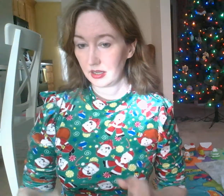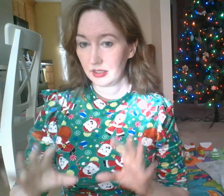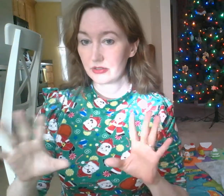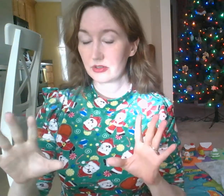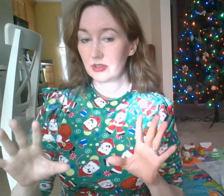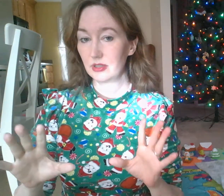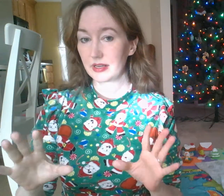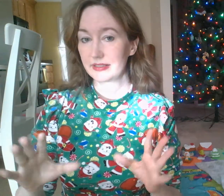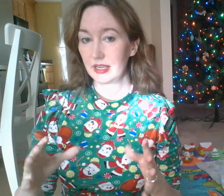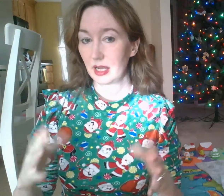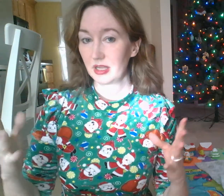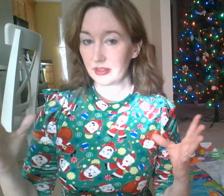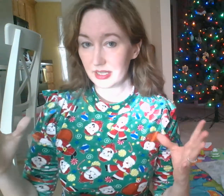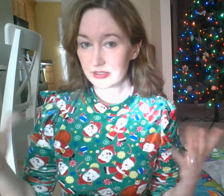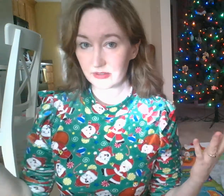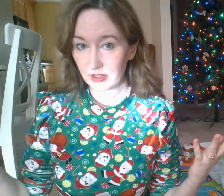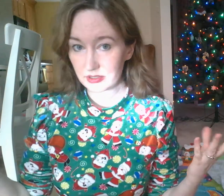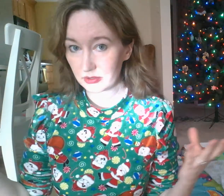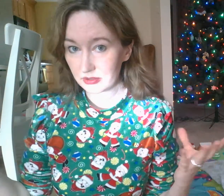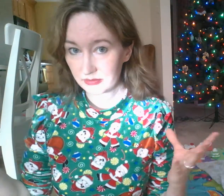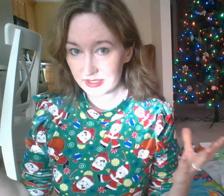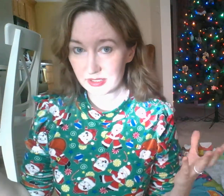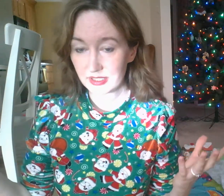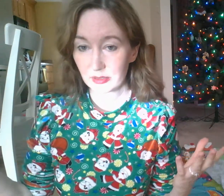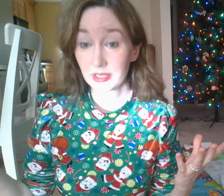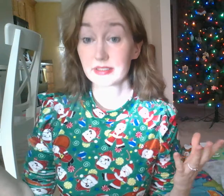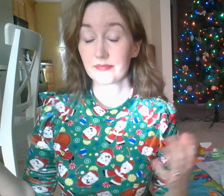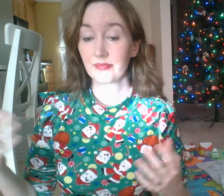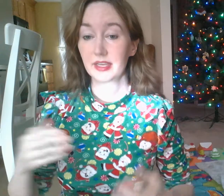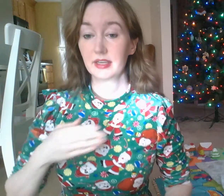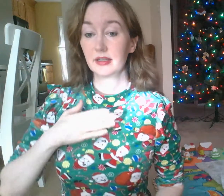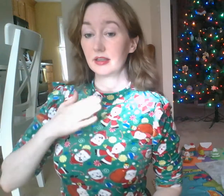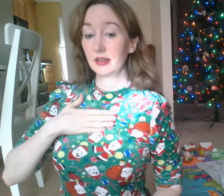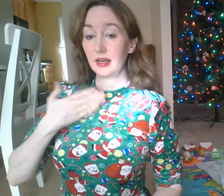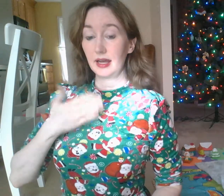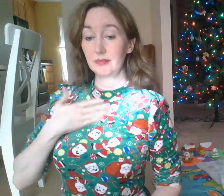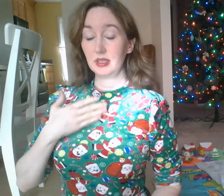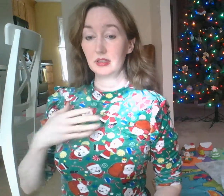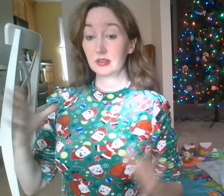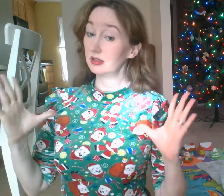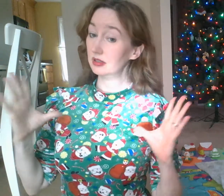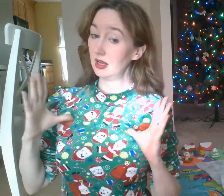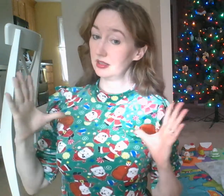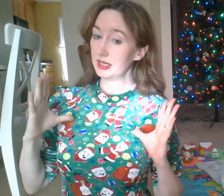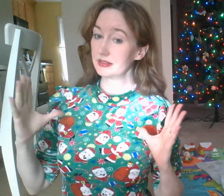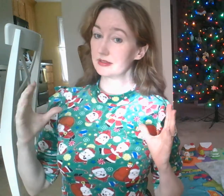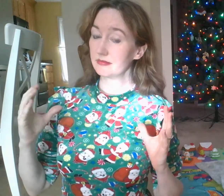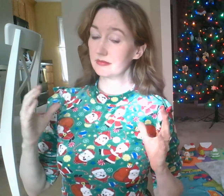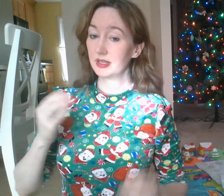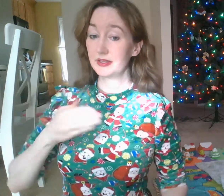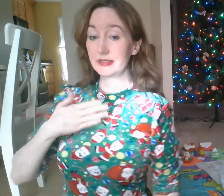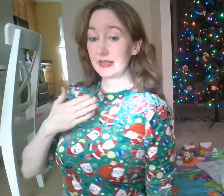I'll also show you how to say Happy Holidays if you're not sure what someone celebrates. Happy Holidays. This is